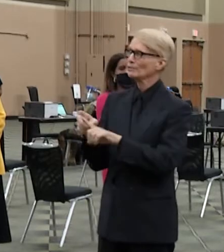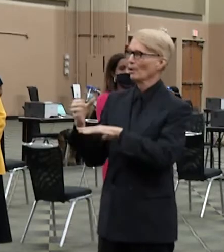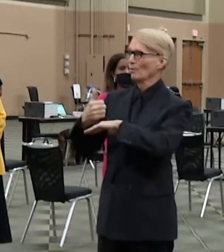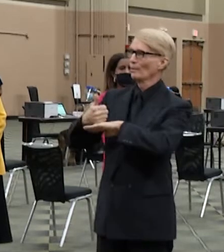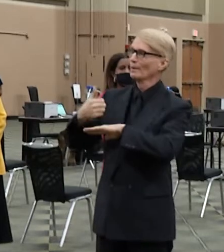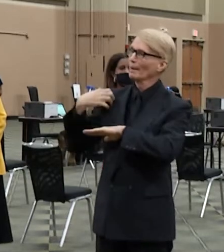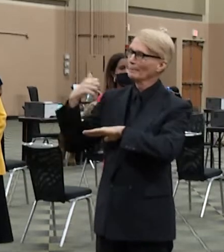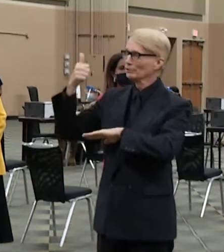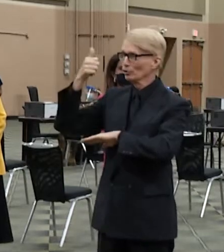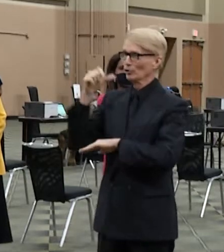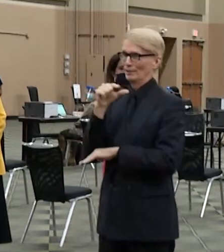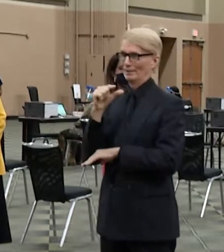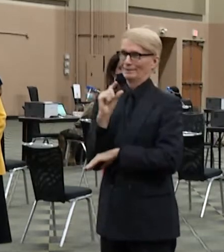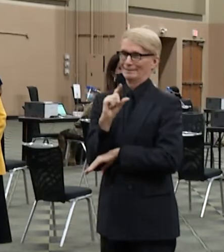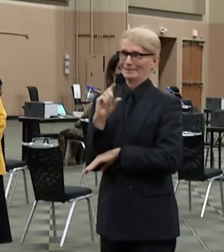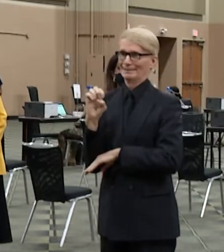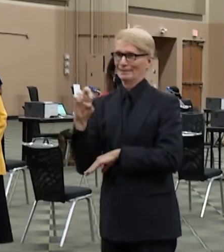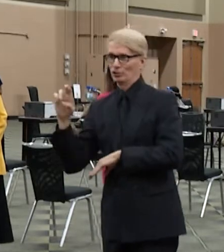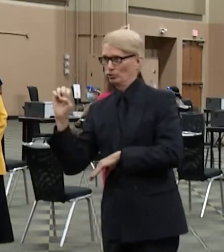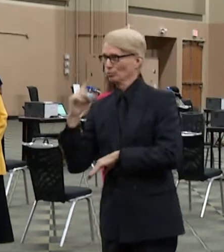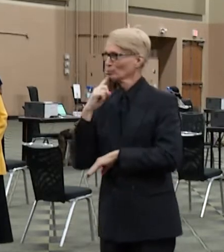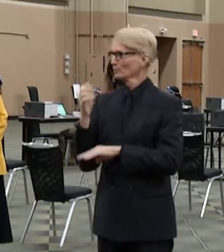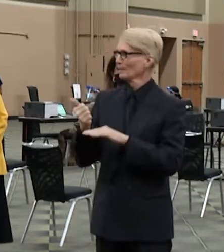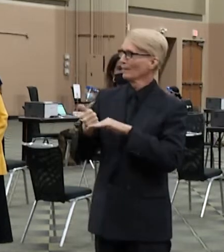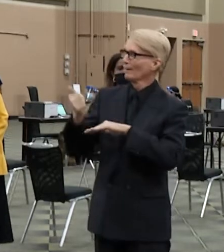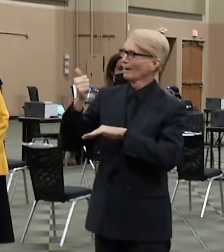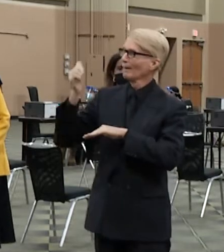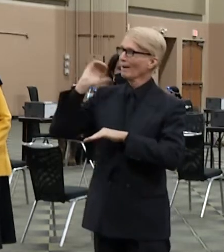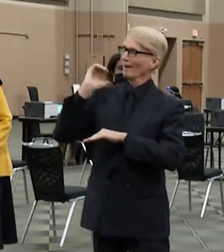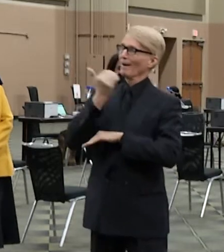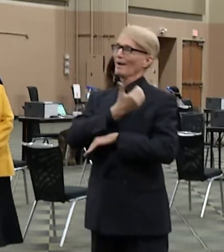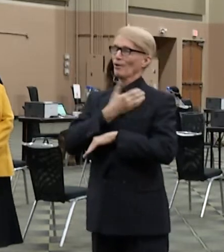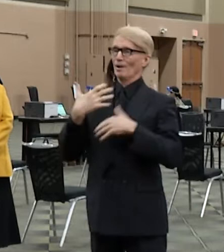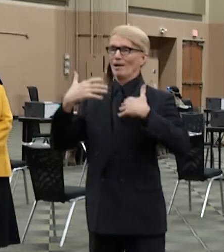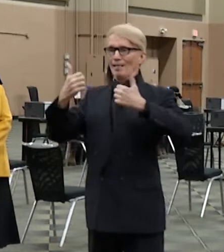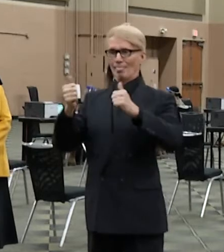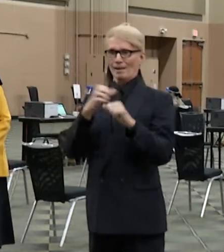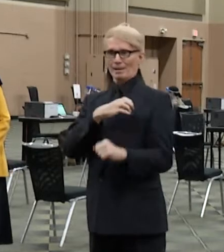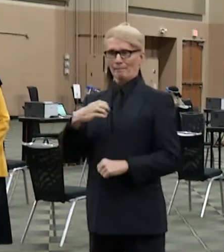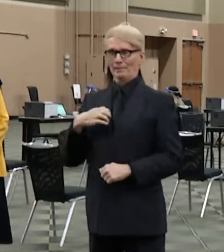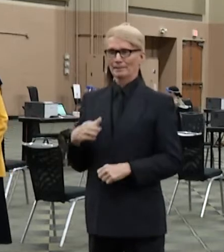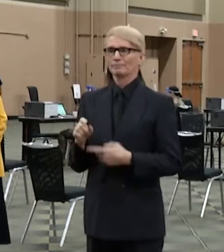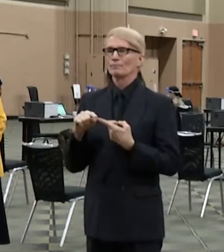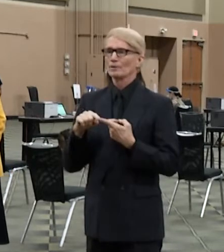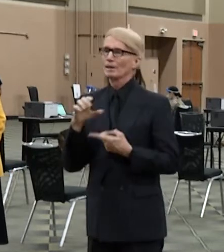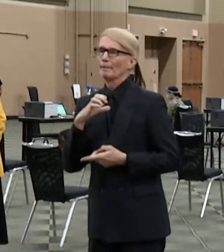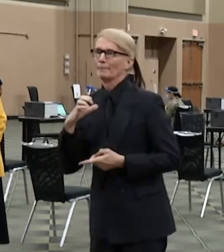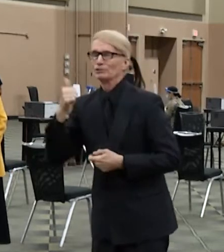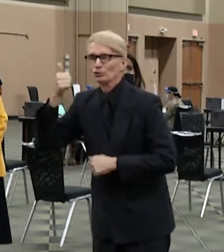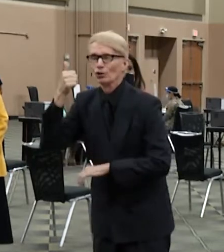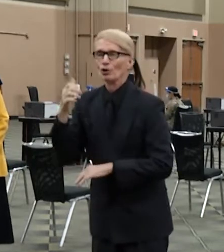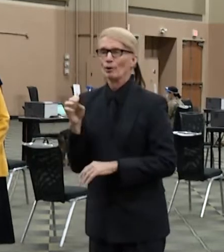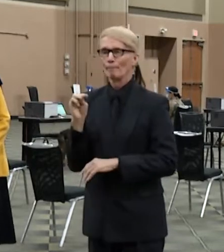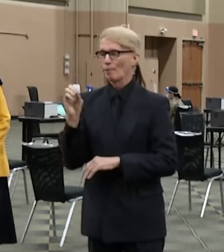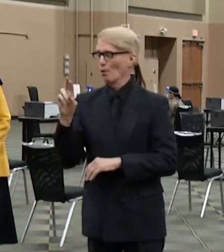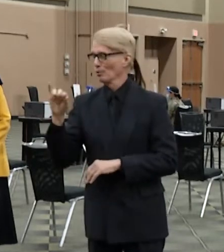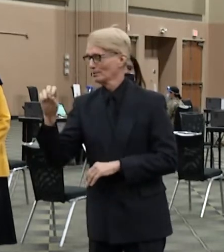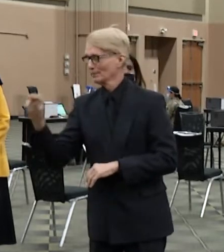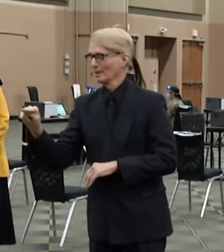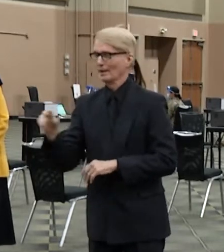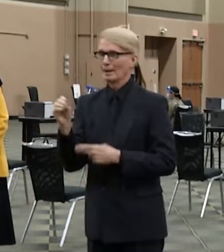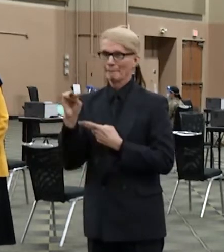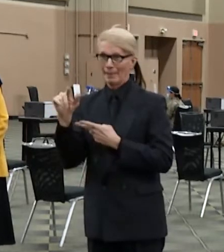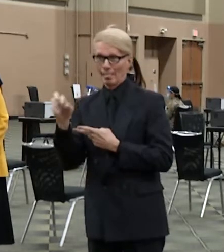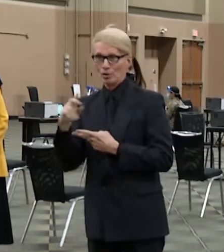head of our Health Committee in the Board of Commissioners, Commissioner Morrison and Commissioner Miller, who represent this